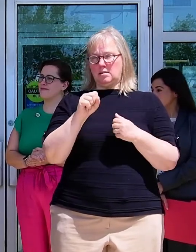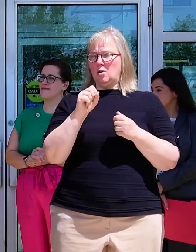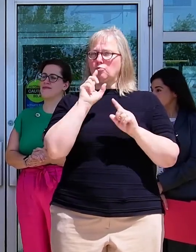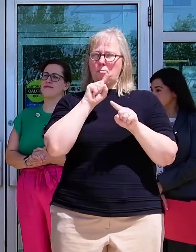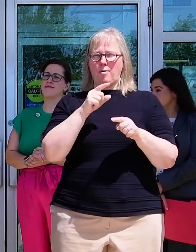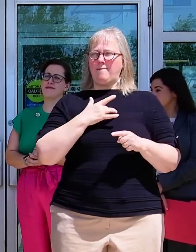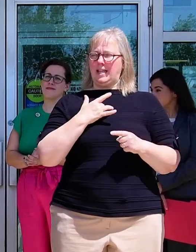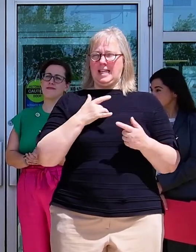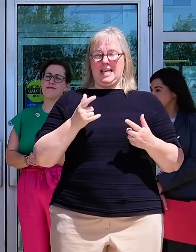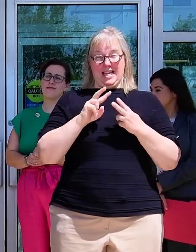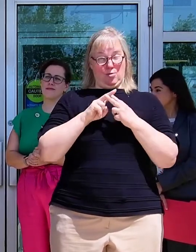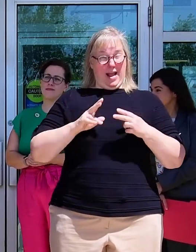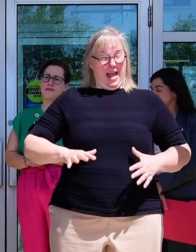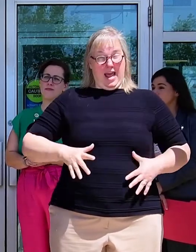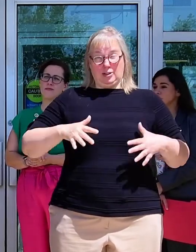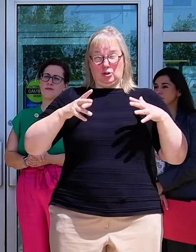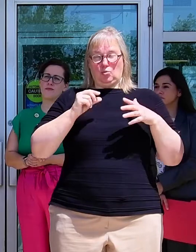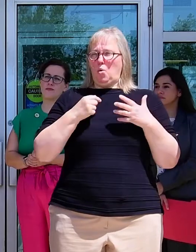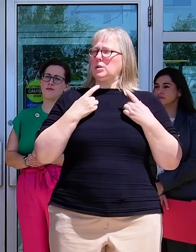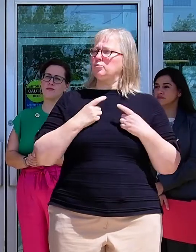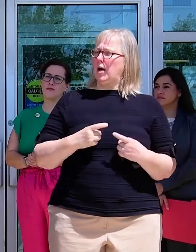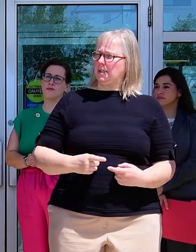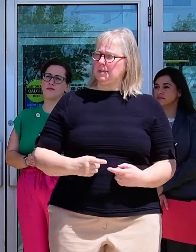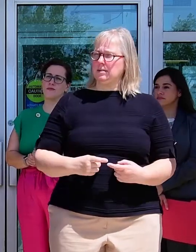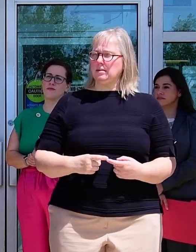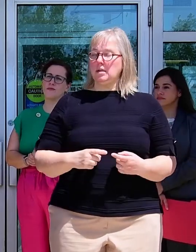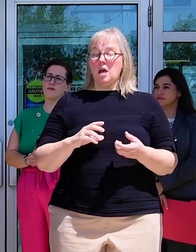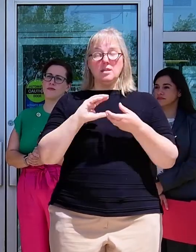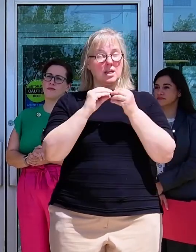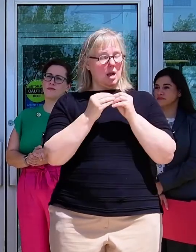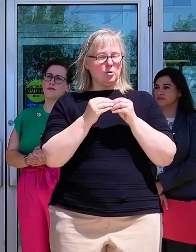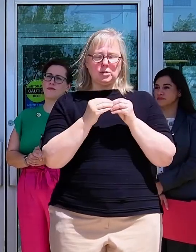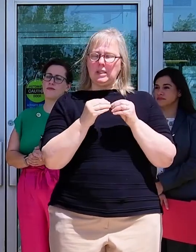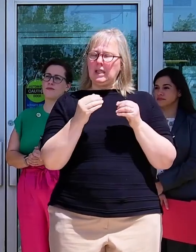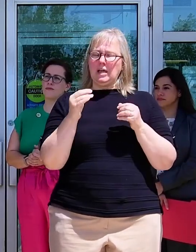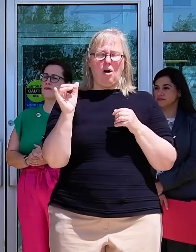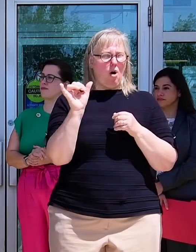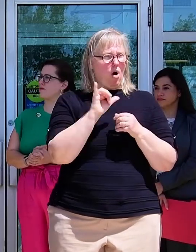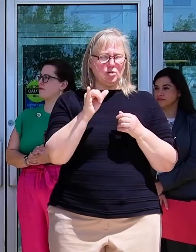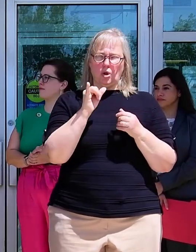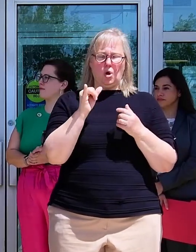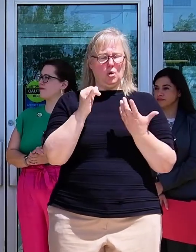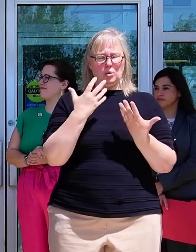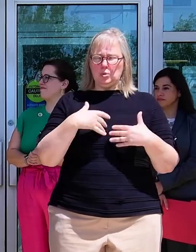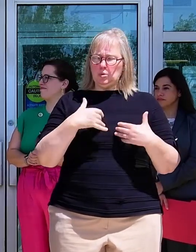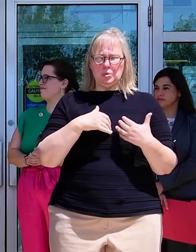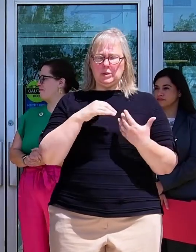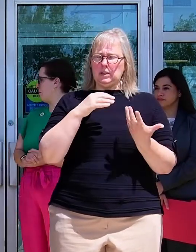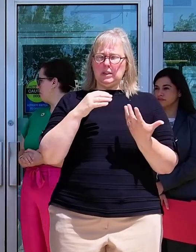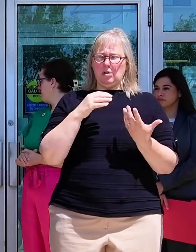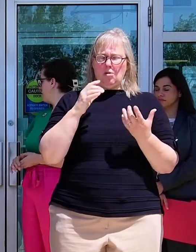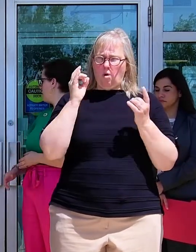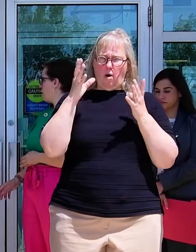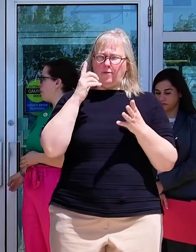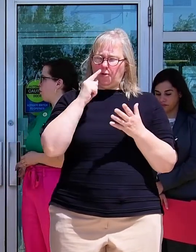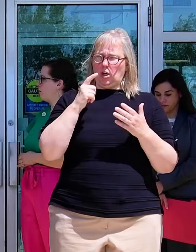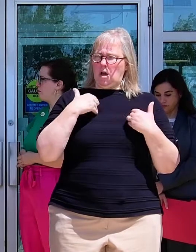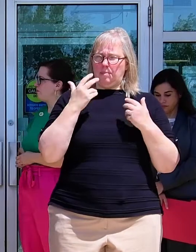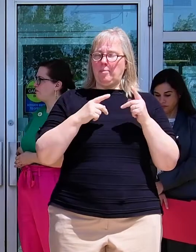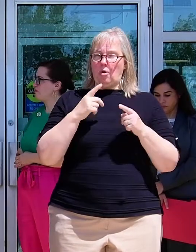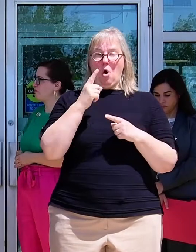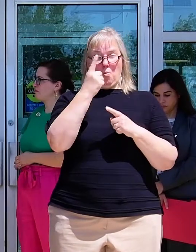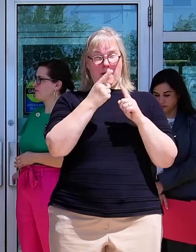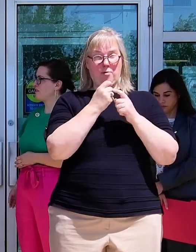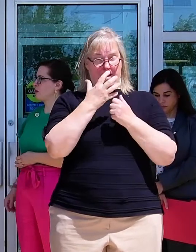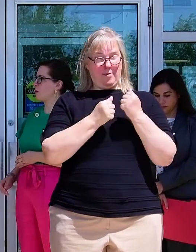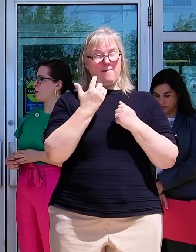depressed. The numbers are equally troubling for our young people. 1 in 5 high school students